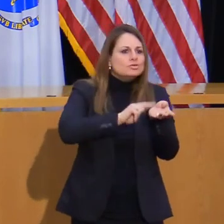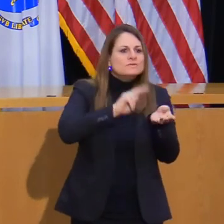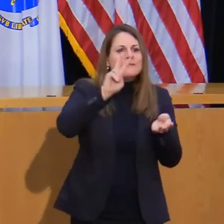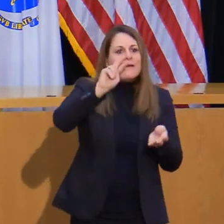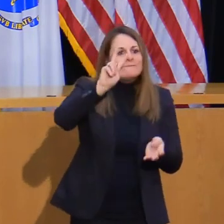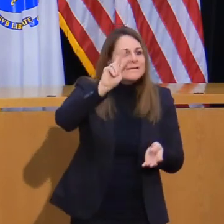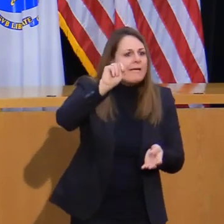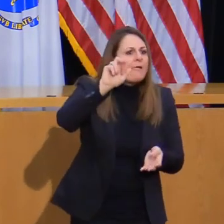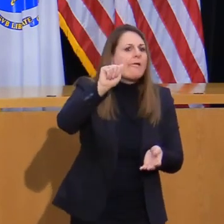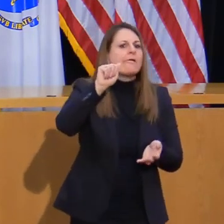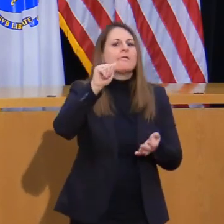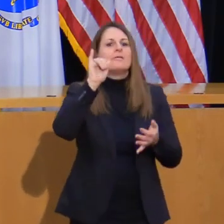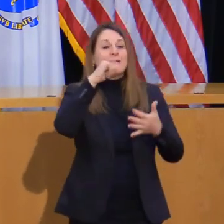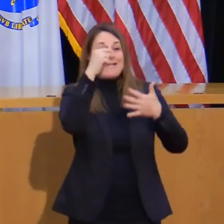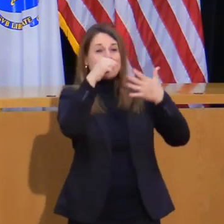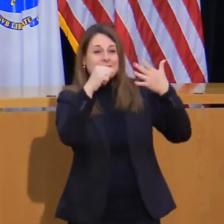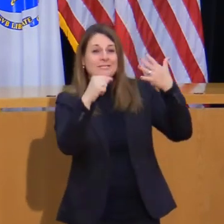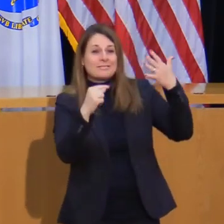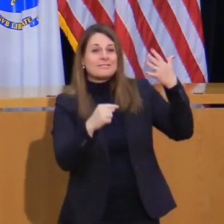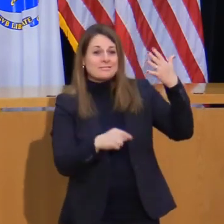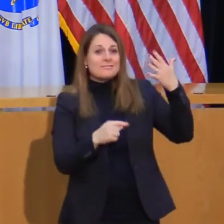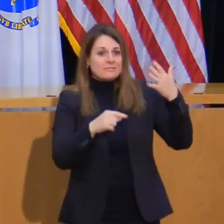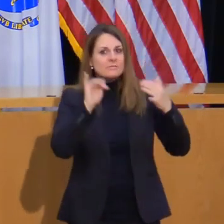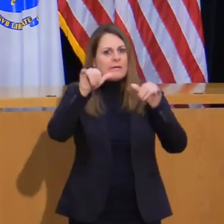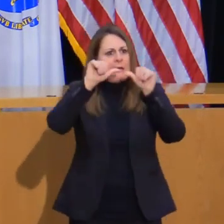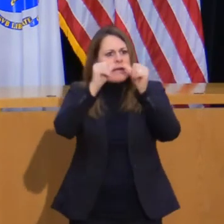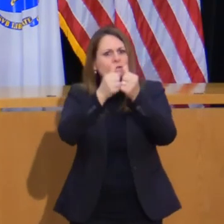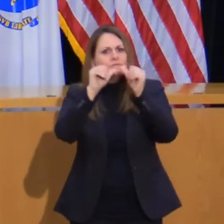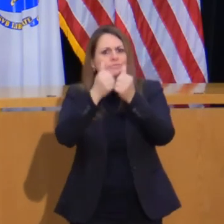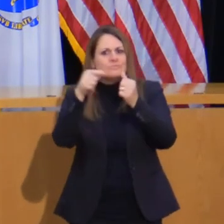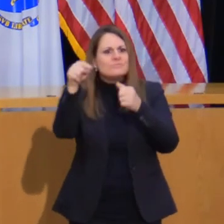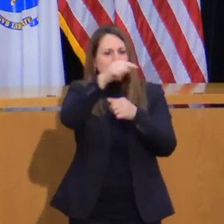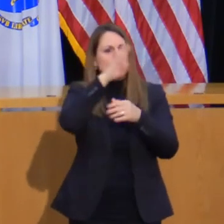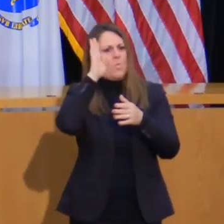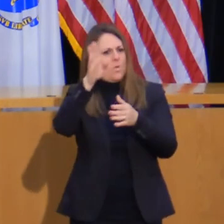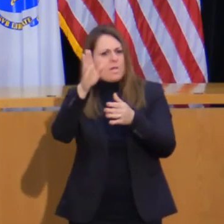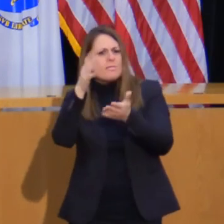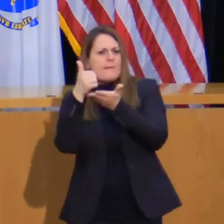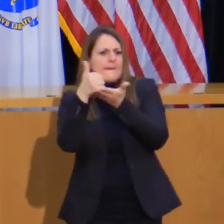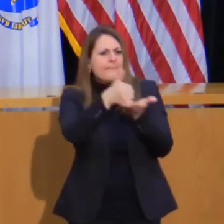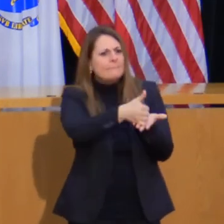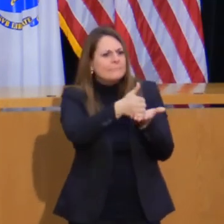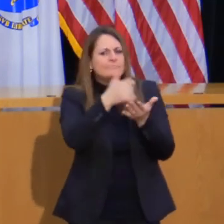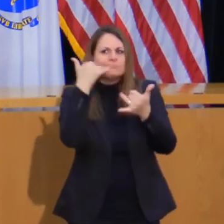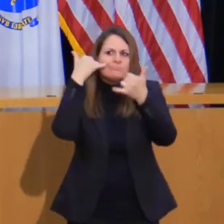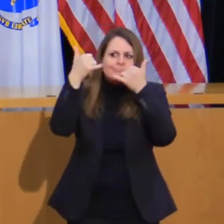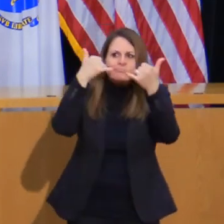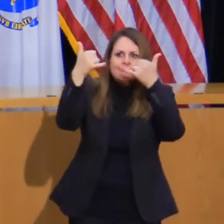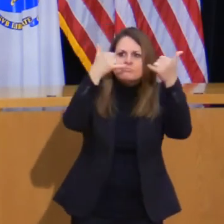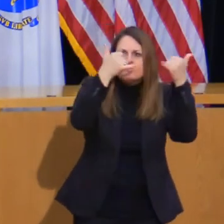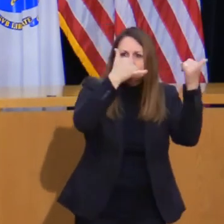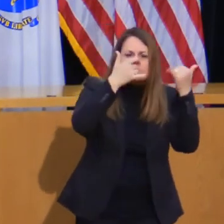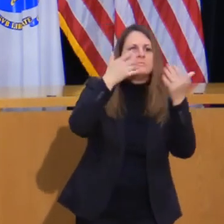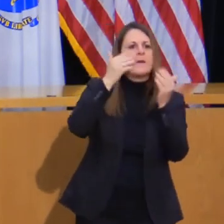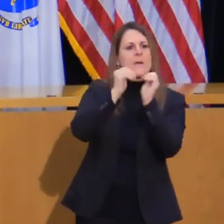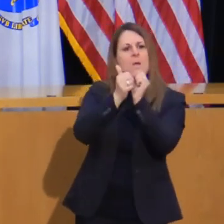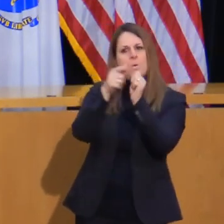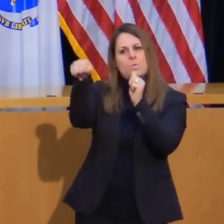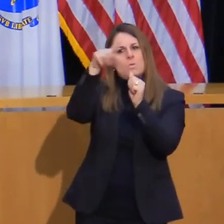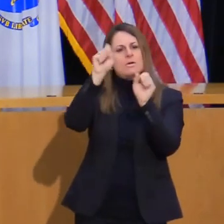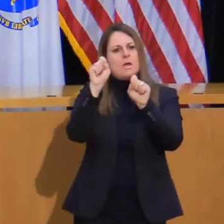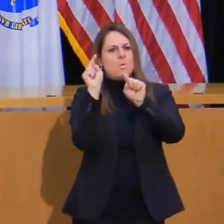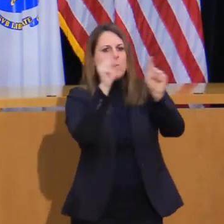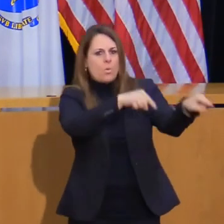Eligible individuals will be scheduled for vaccination as follows. They will be registered with the state homebound vaccine provider, which is Commonwealth